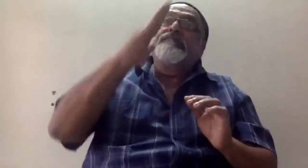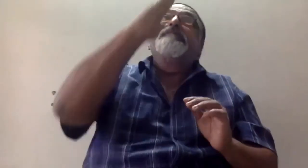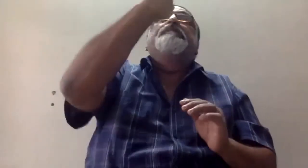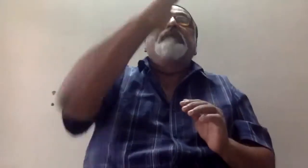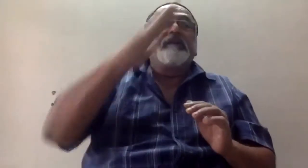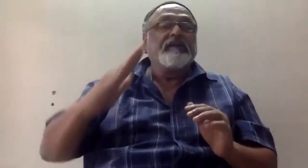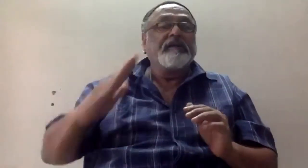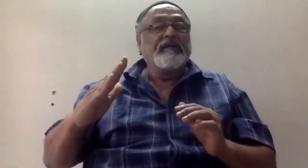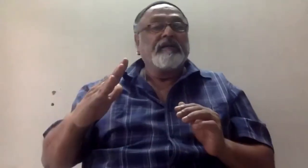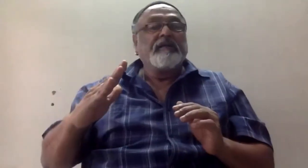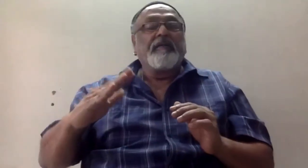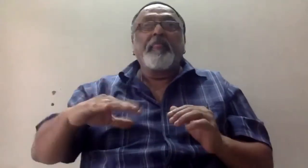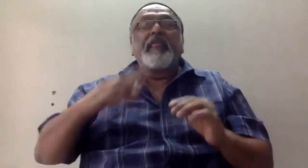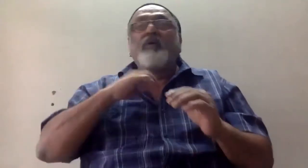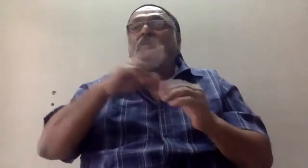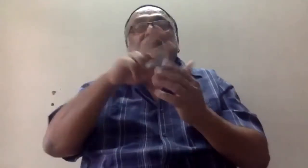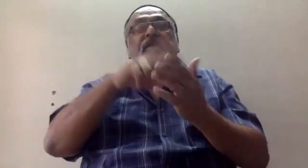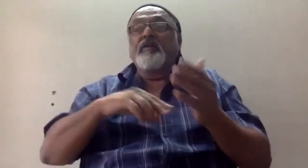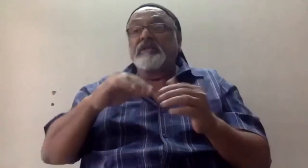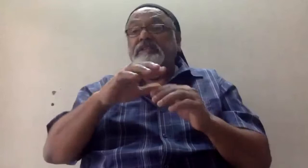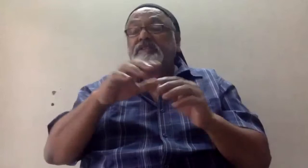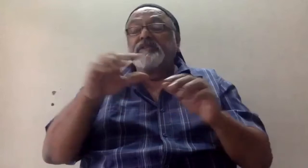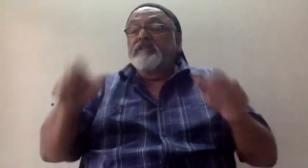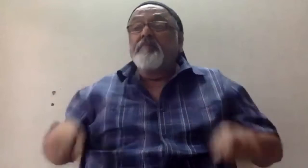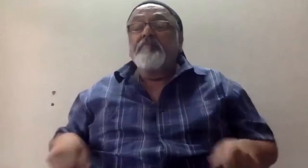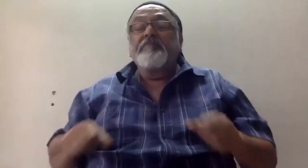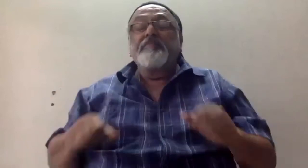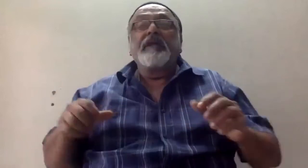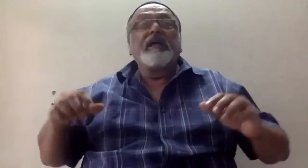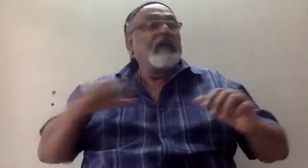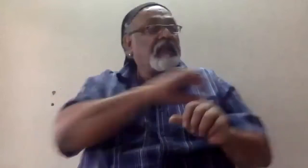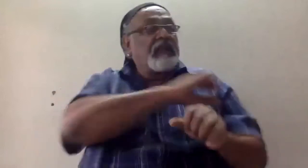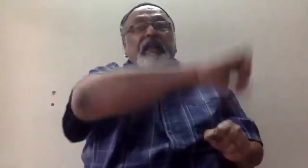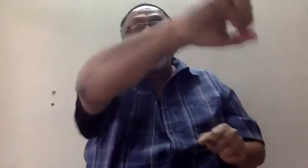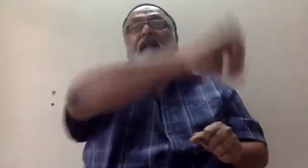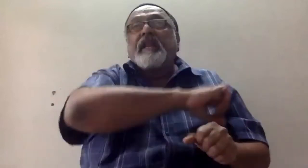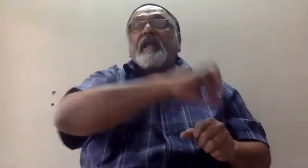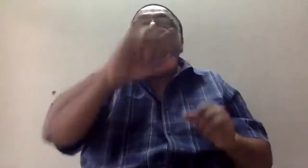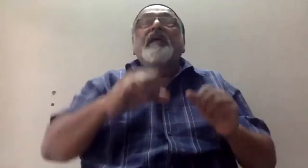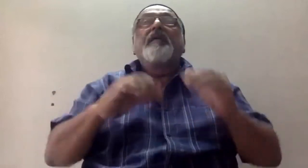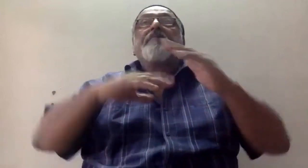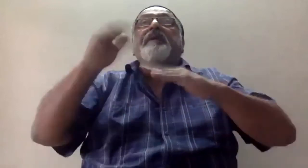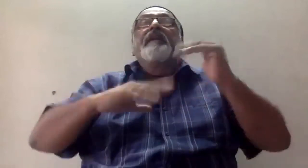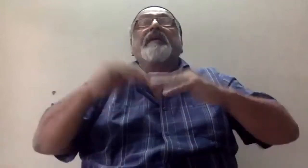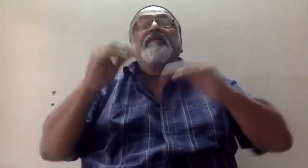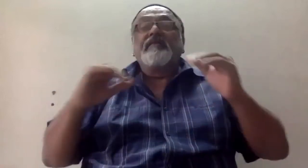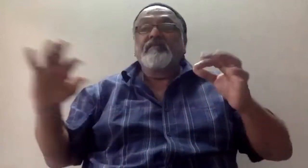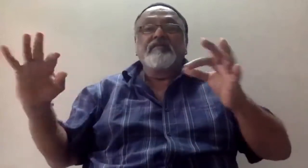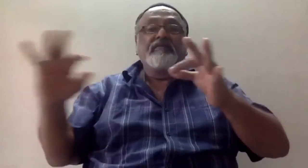gradients. They are slippery. They don't connect buildings seamlessly. So it is very isolated access